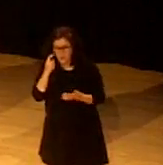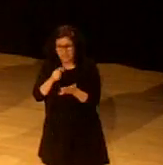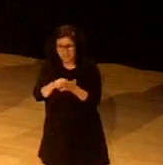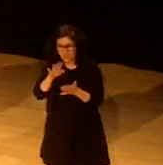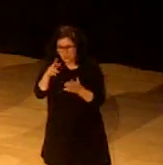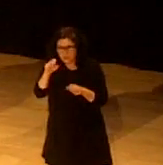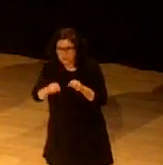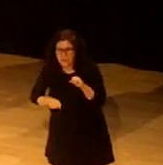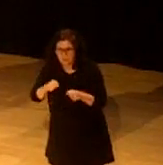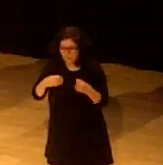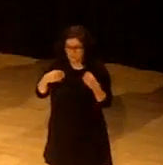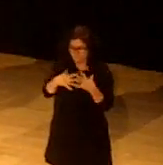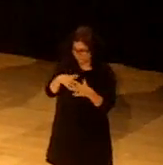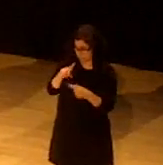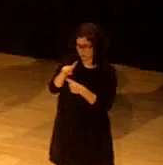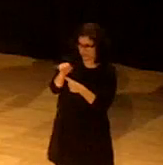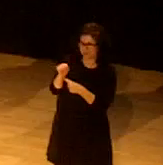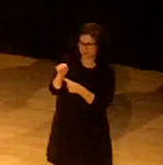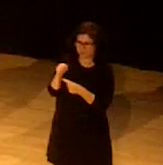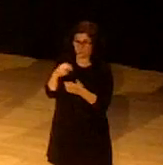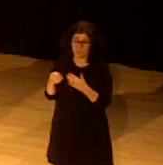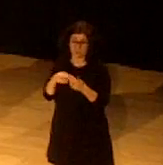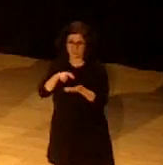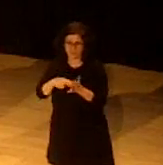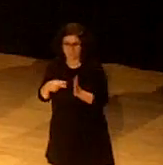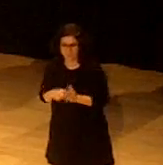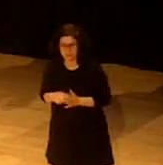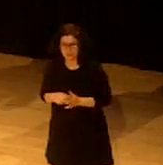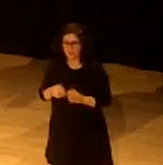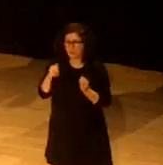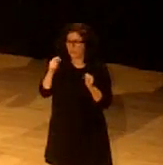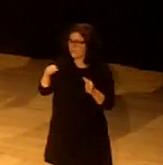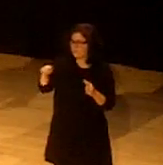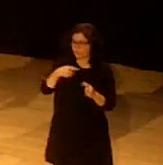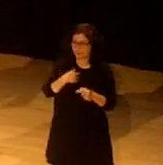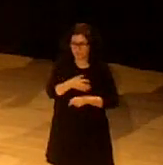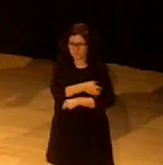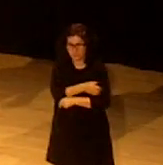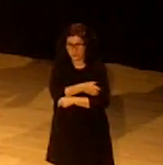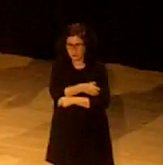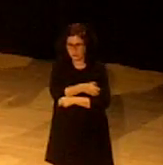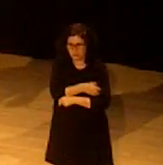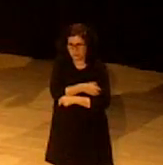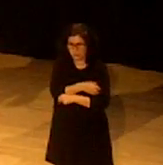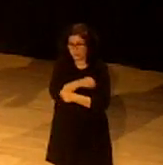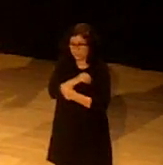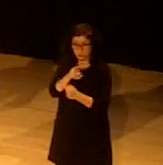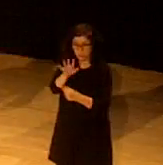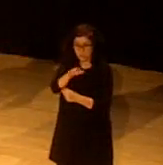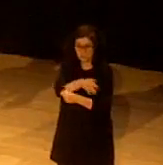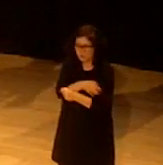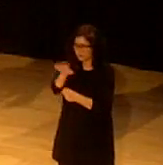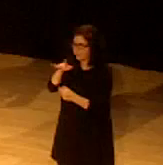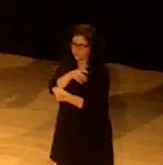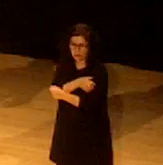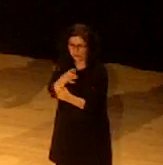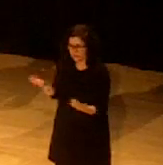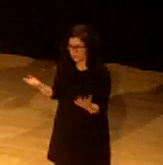other people have magic and power and alchemy in them, that if you reach out and touch them, can become